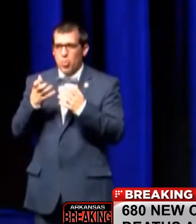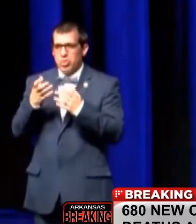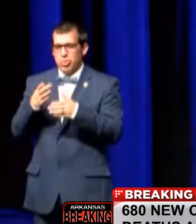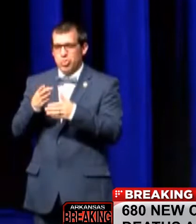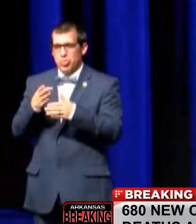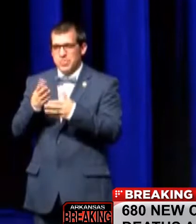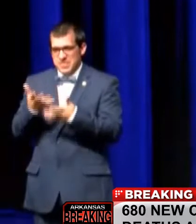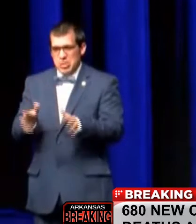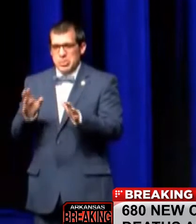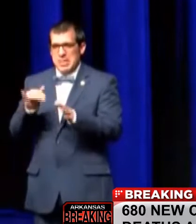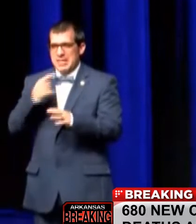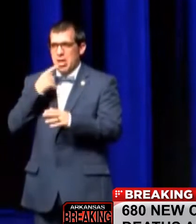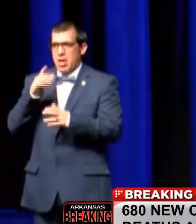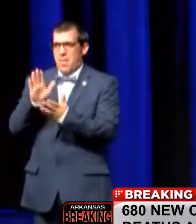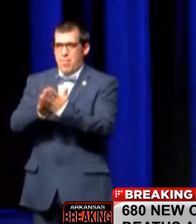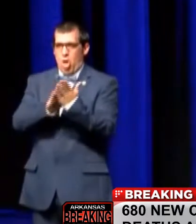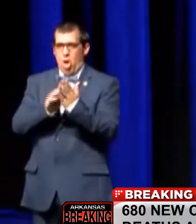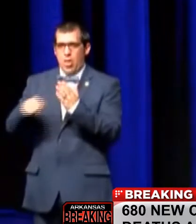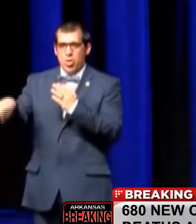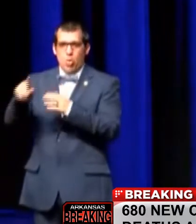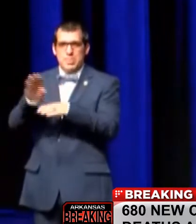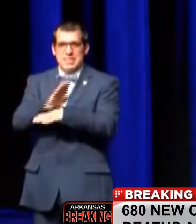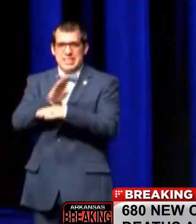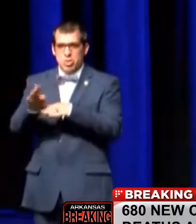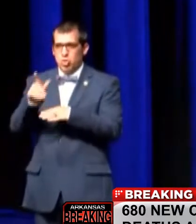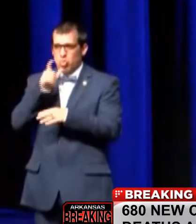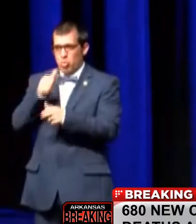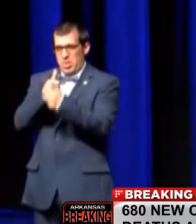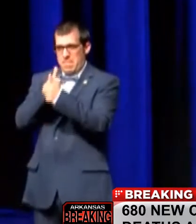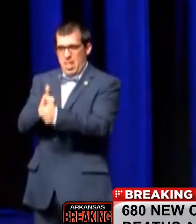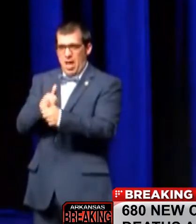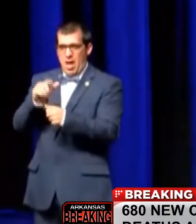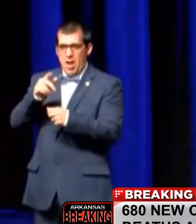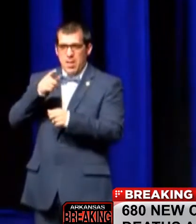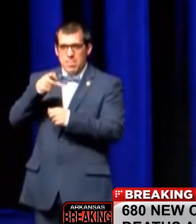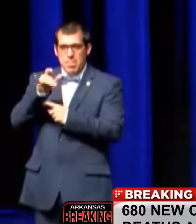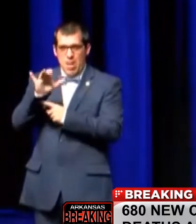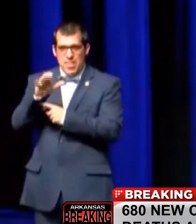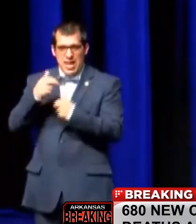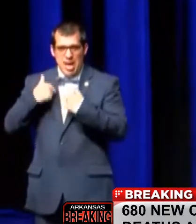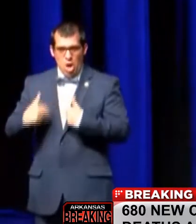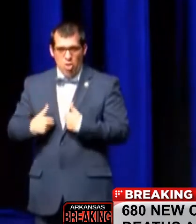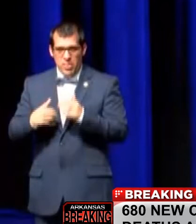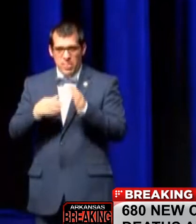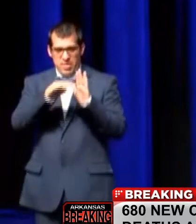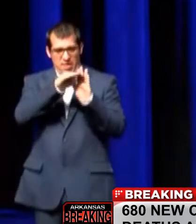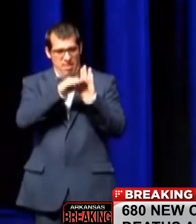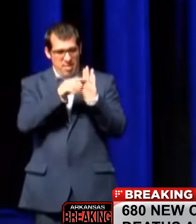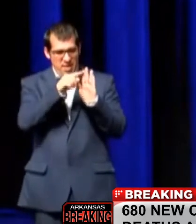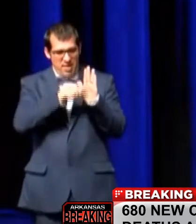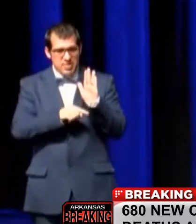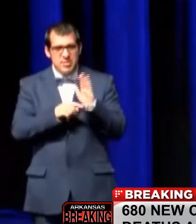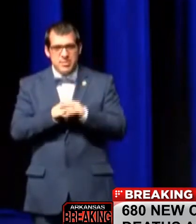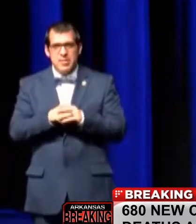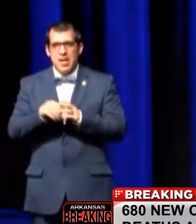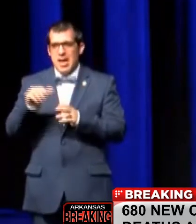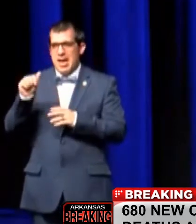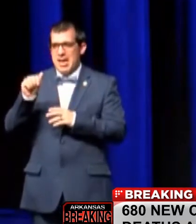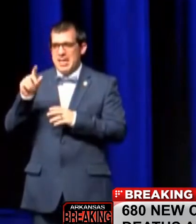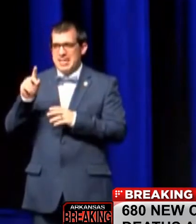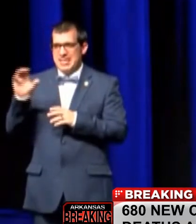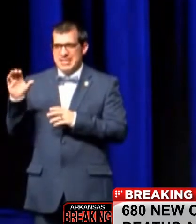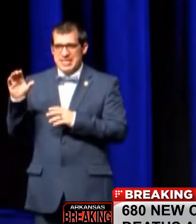to applaud the businesses that comply with the public health guidelines. Our ABC